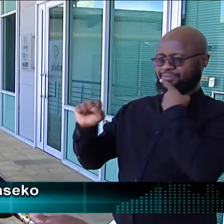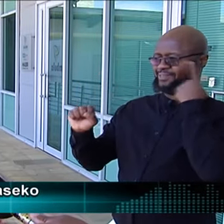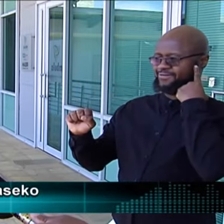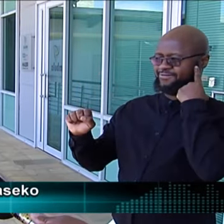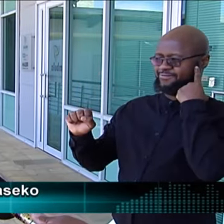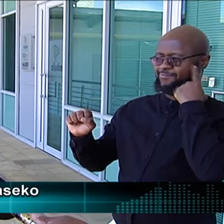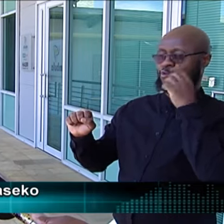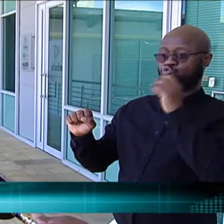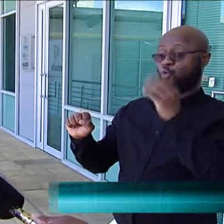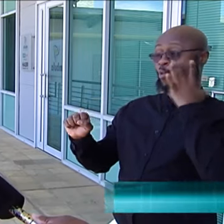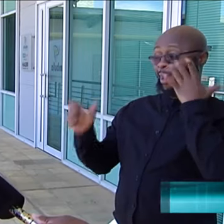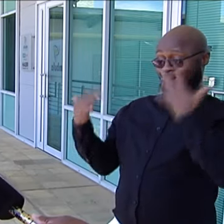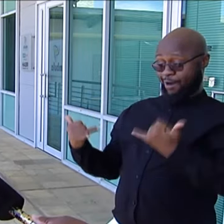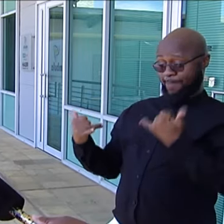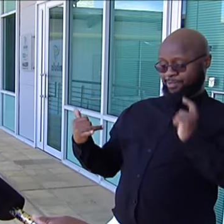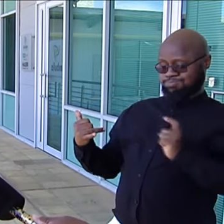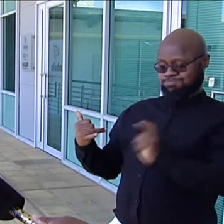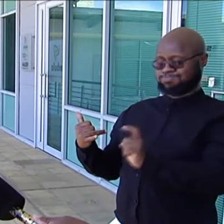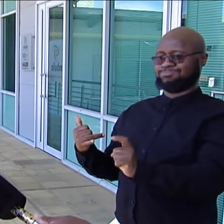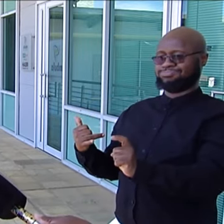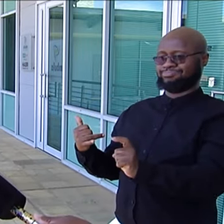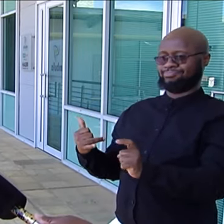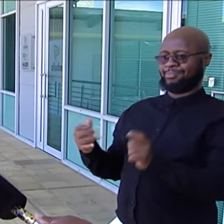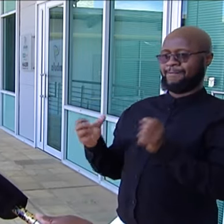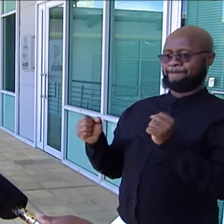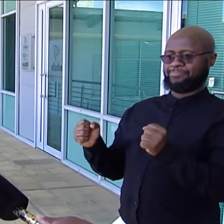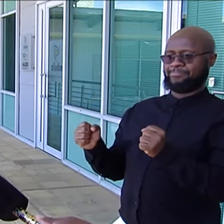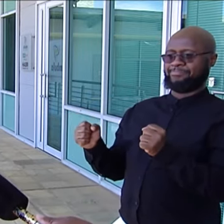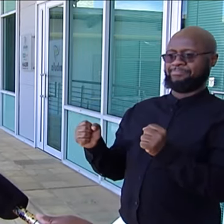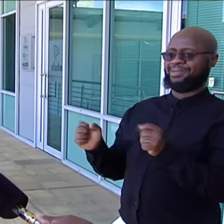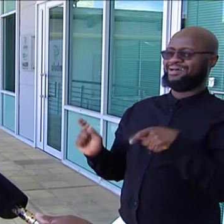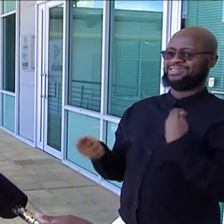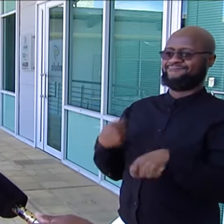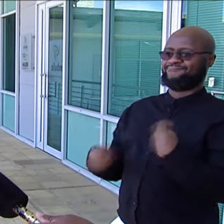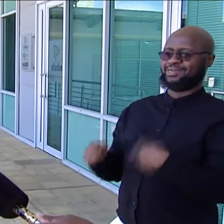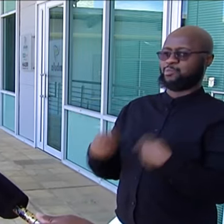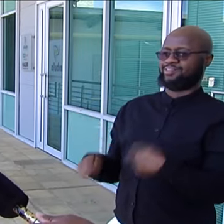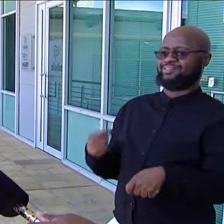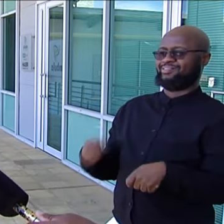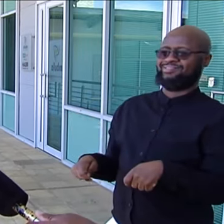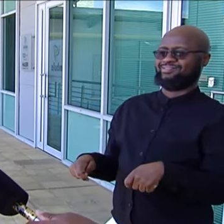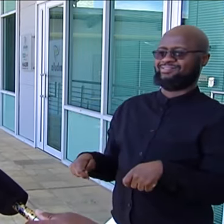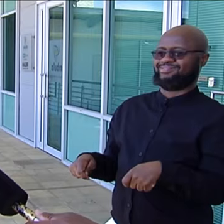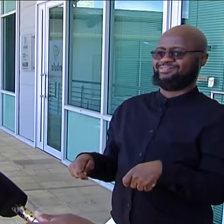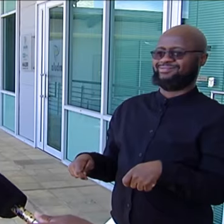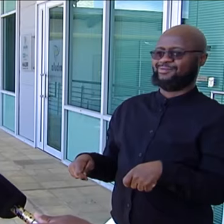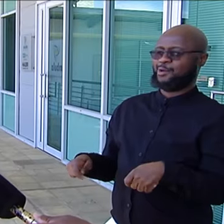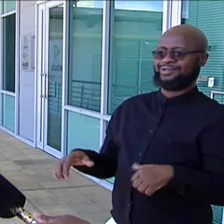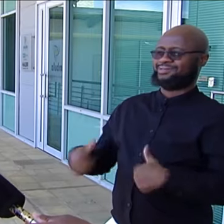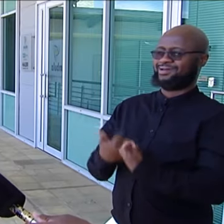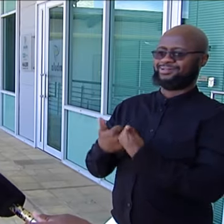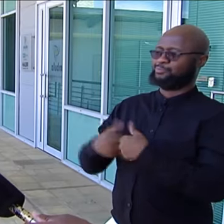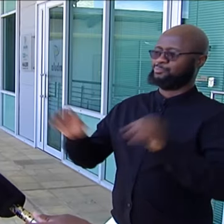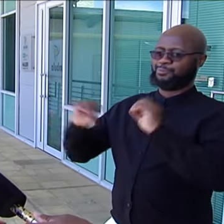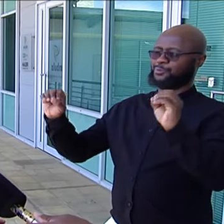has a South African sign language and it will recognize signs. So it's very flexible.